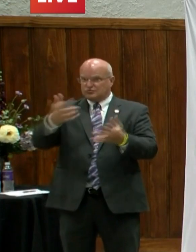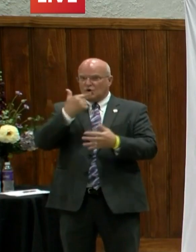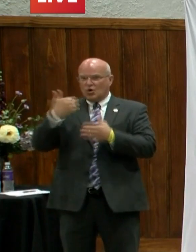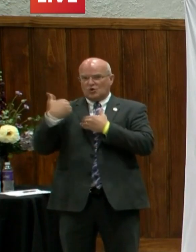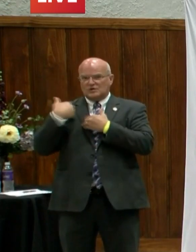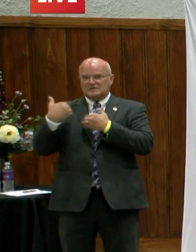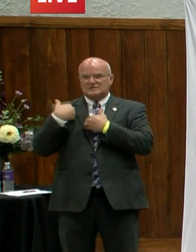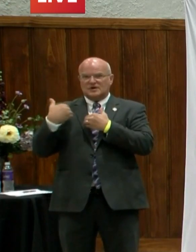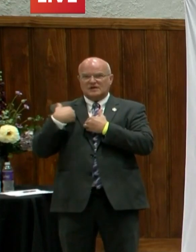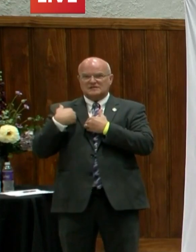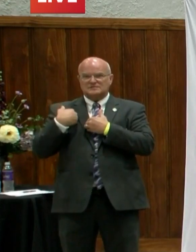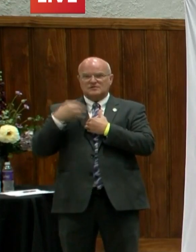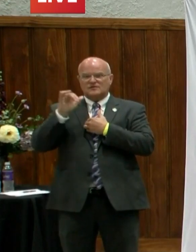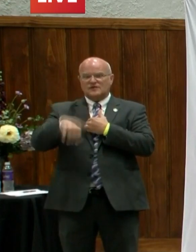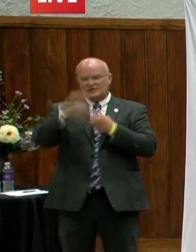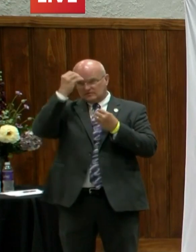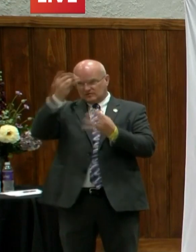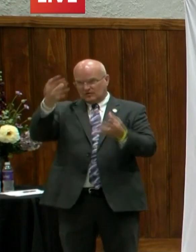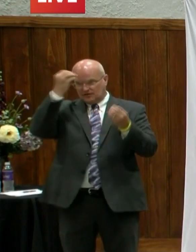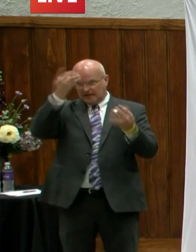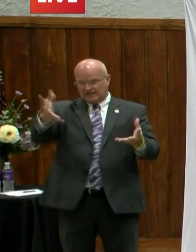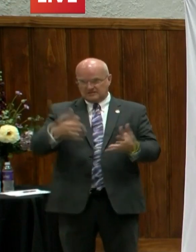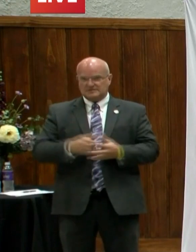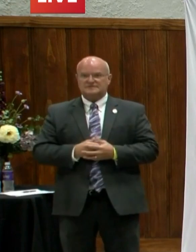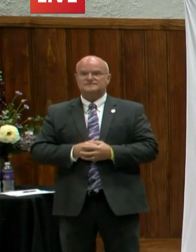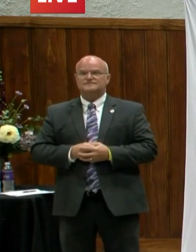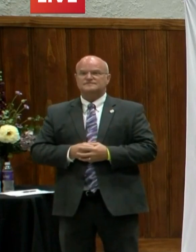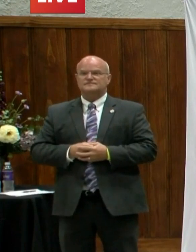be responsible for those notifications?